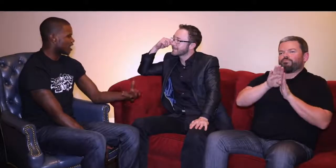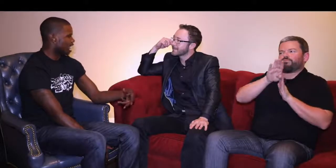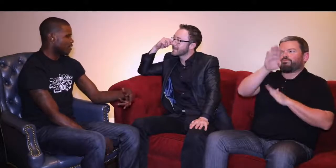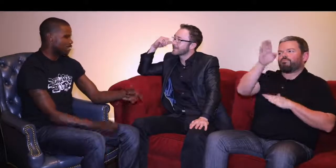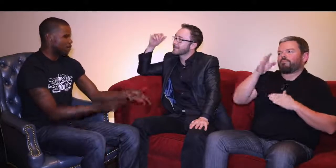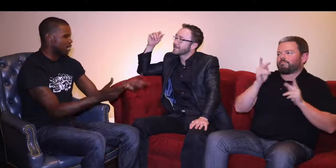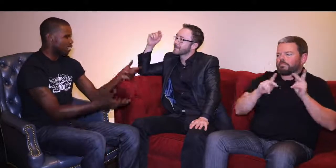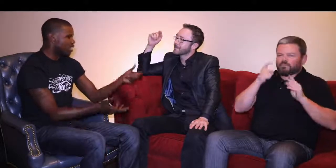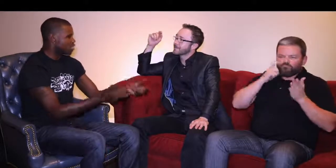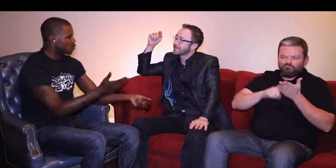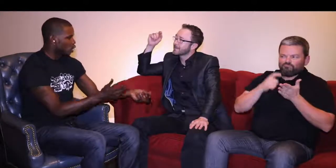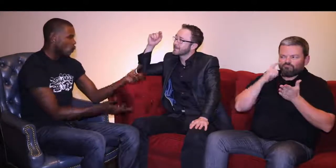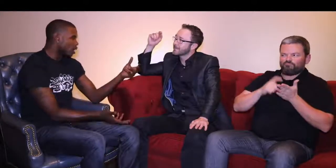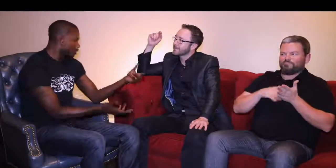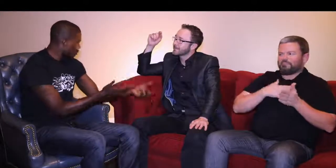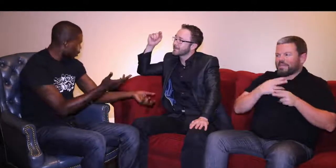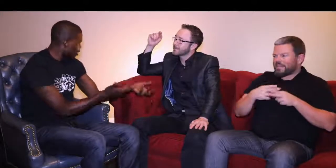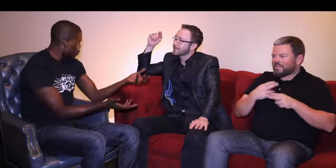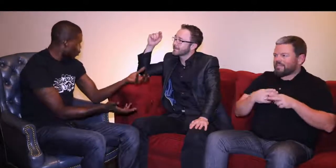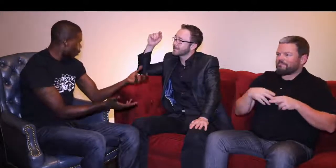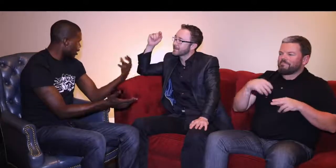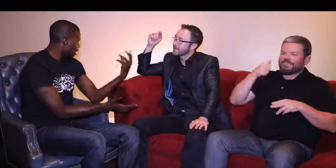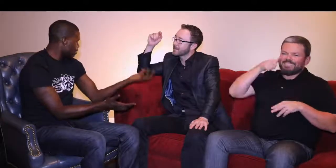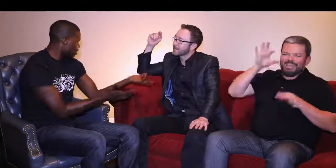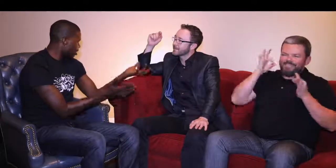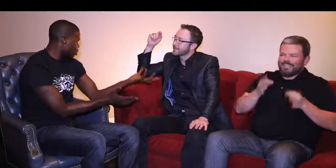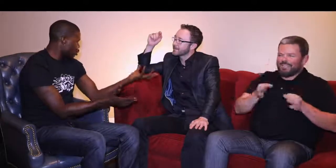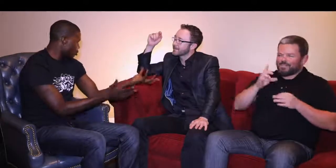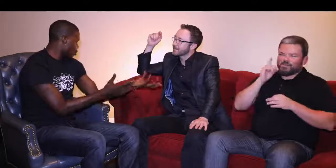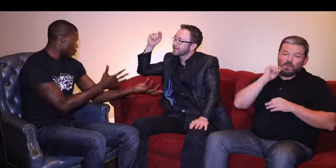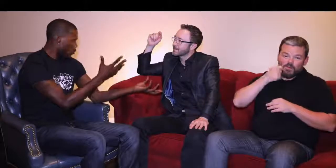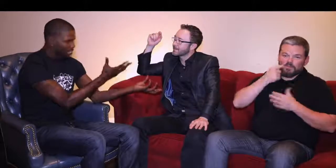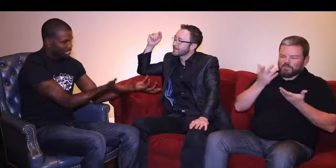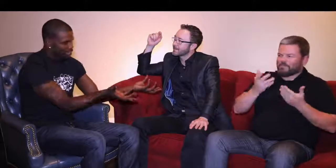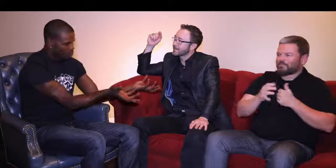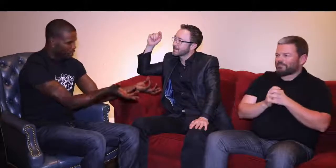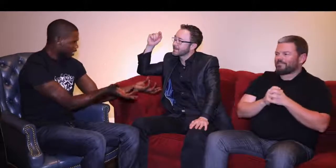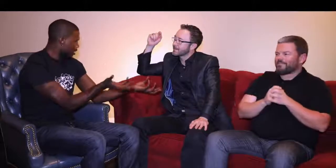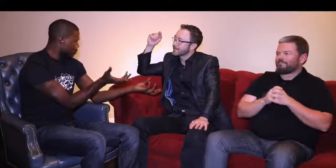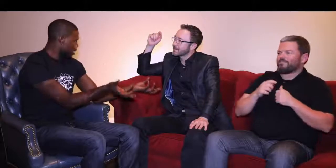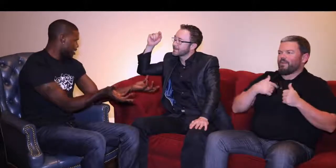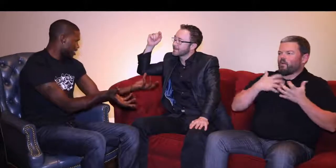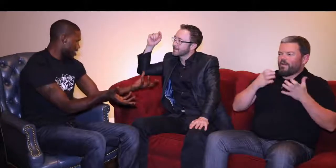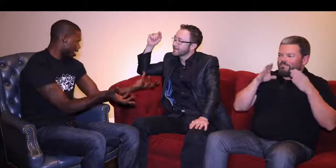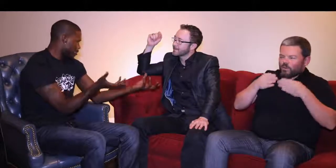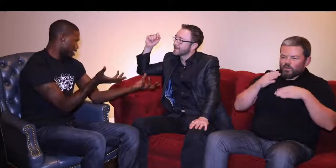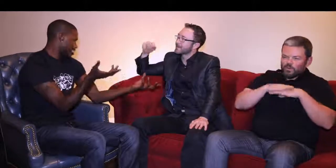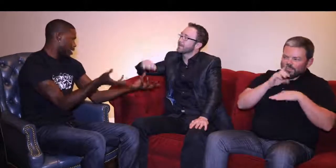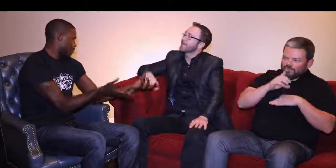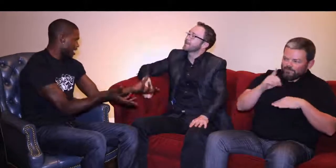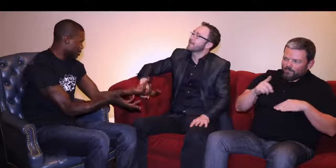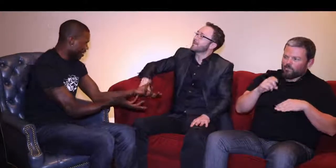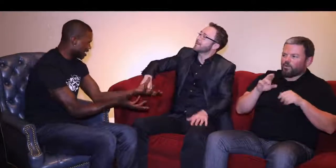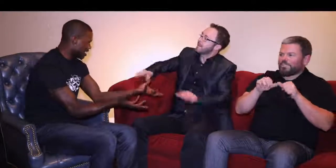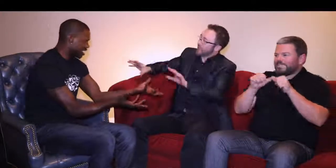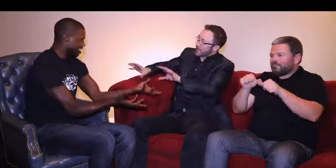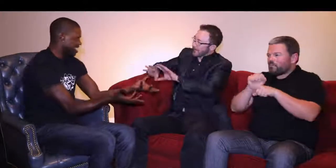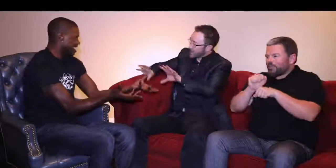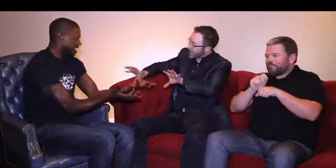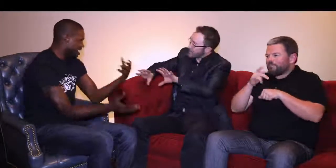having to pick. Do I want to focus more on Definitely Dope or do I want to keep working these pizza jobs that's not paying me? Definitely Dope